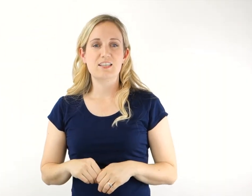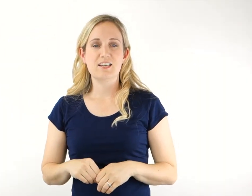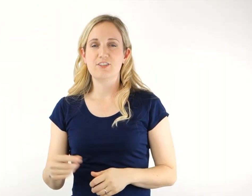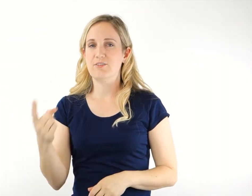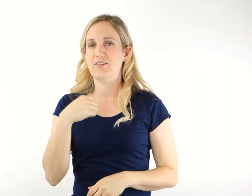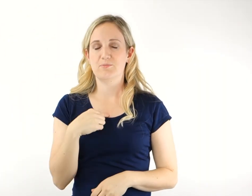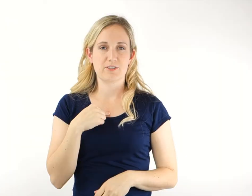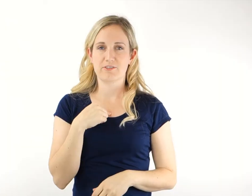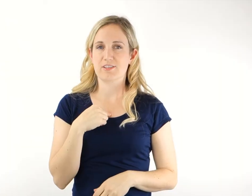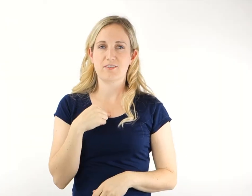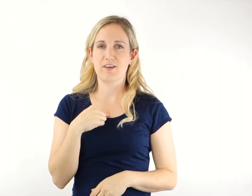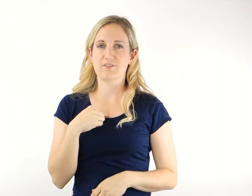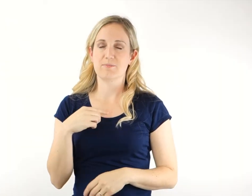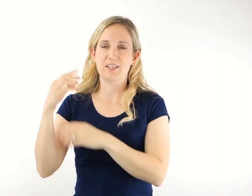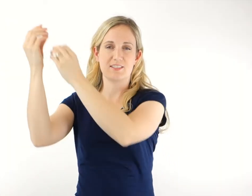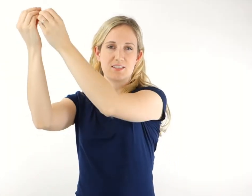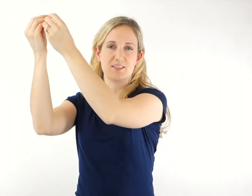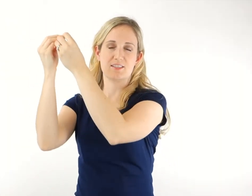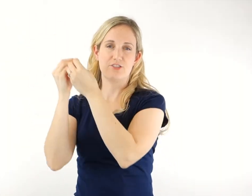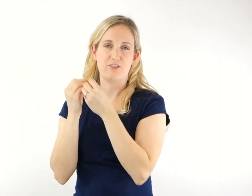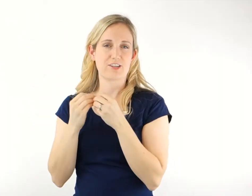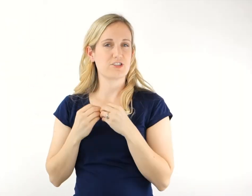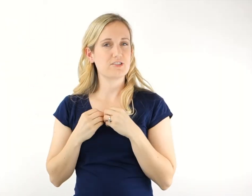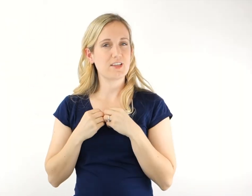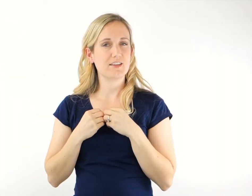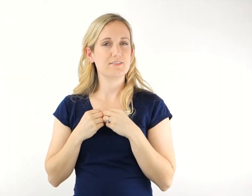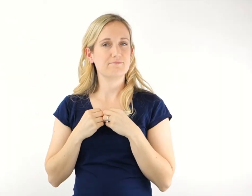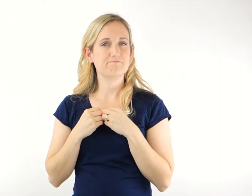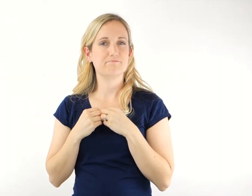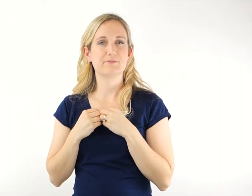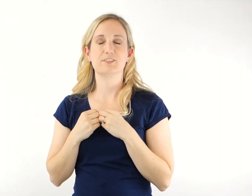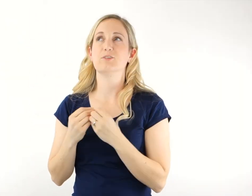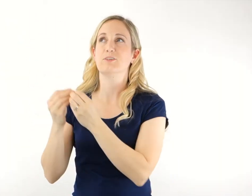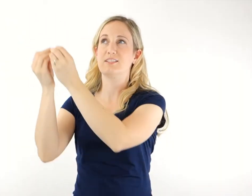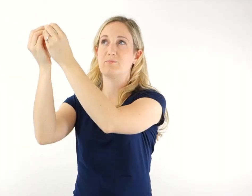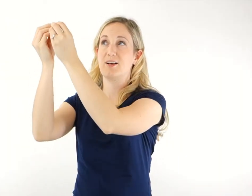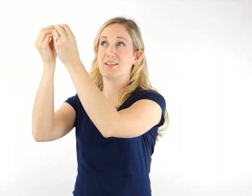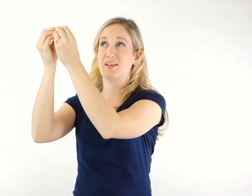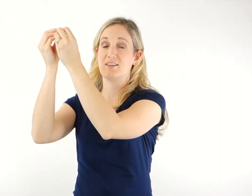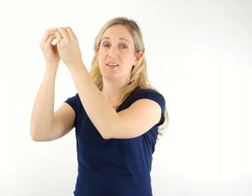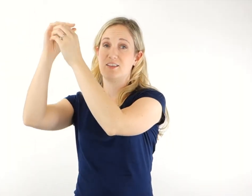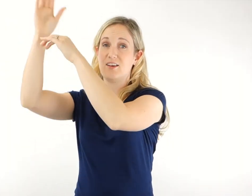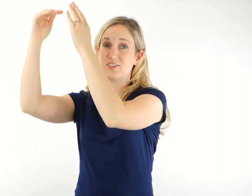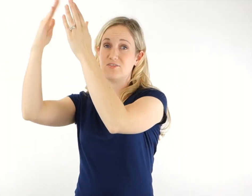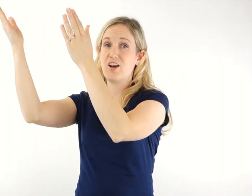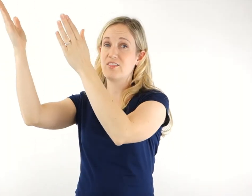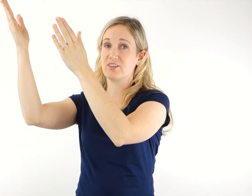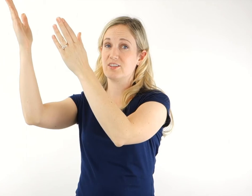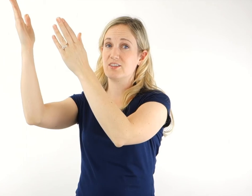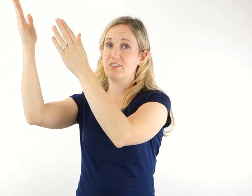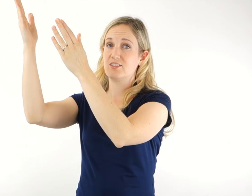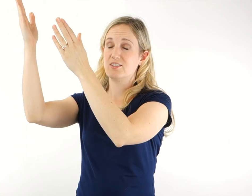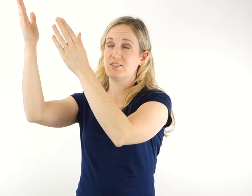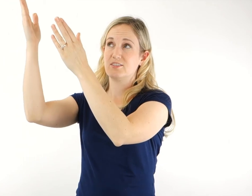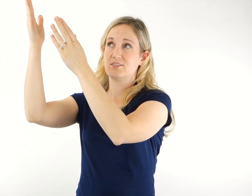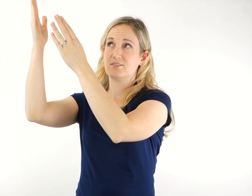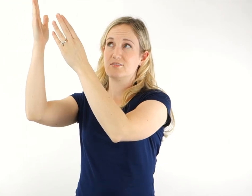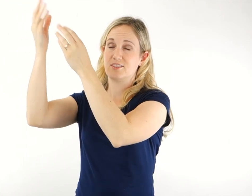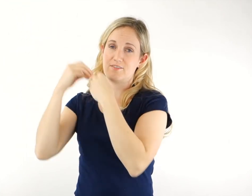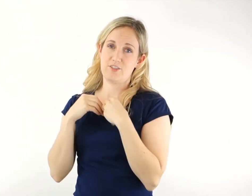And you don't have to point to yourself after because this is a directional sign. So it's implying that Heavenly Father gave to